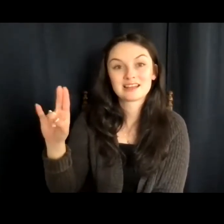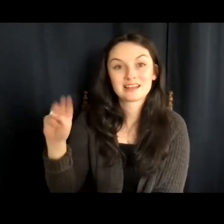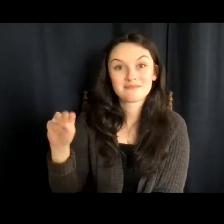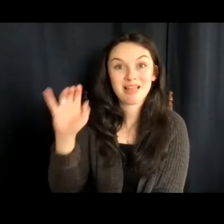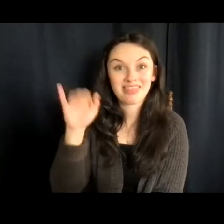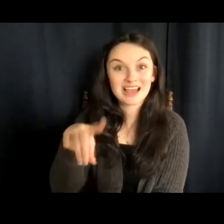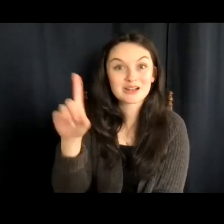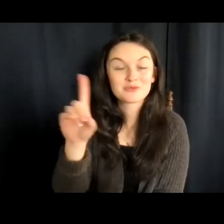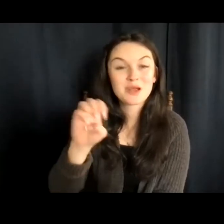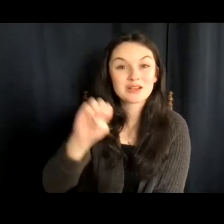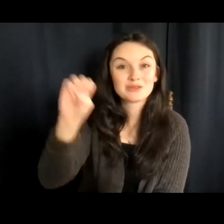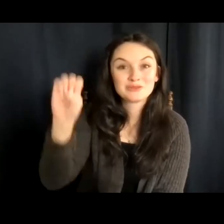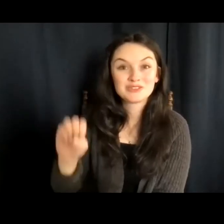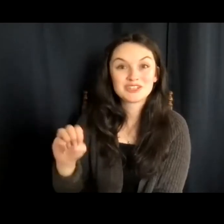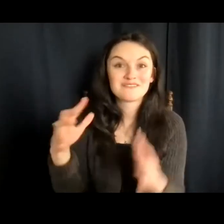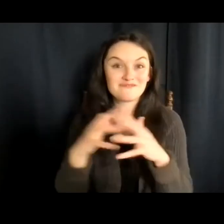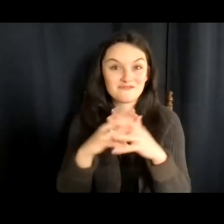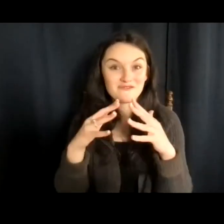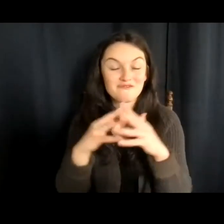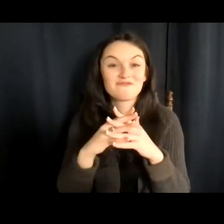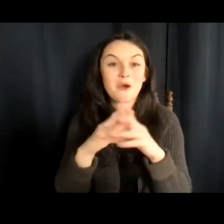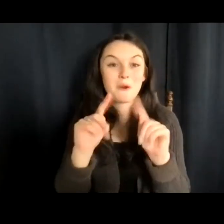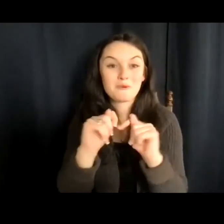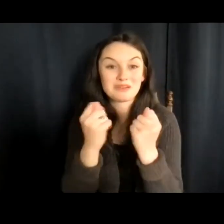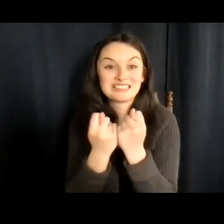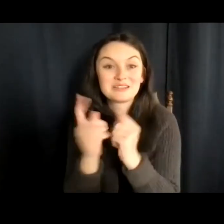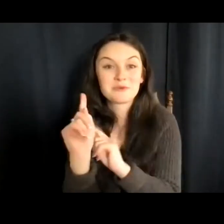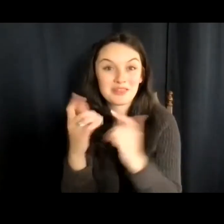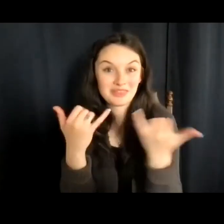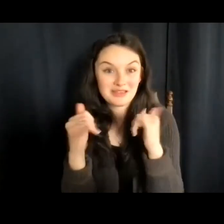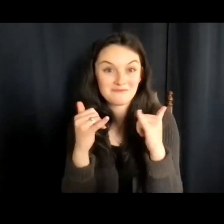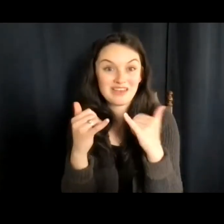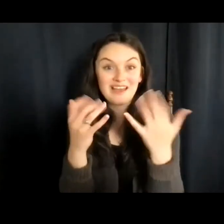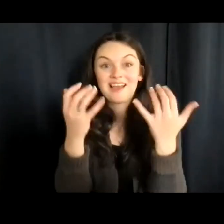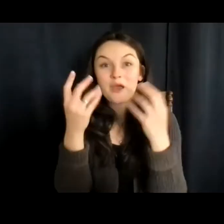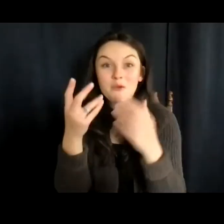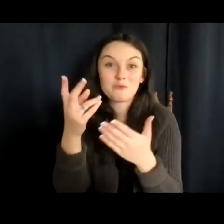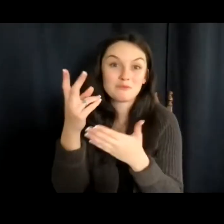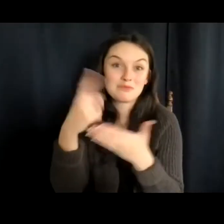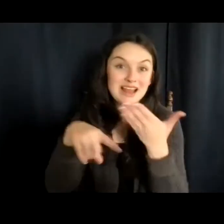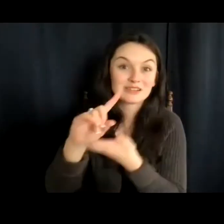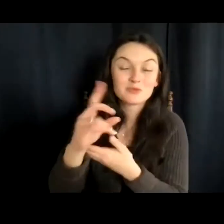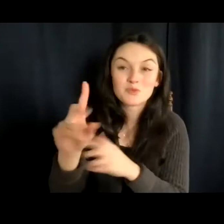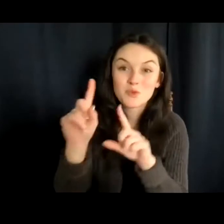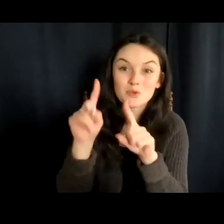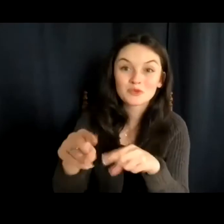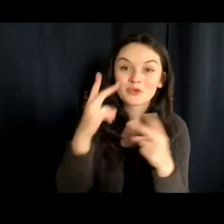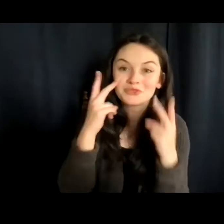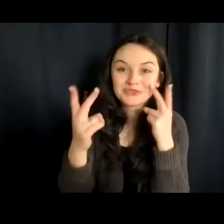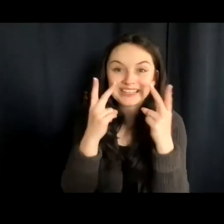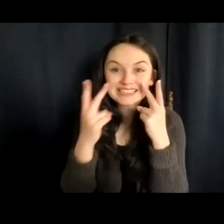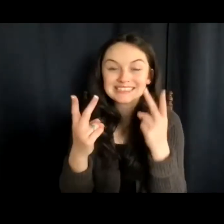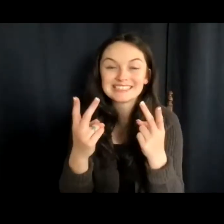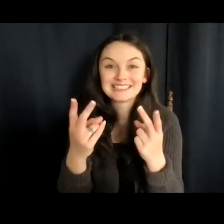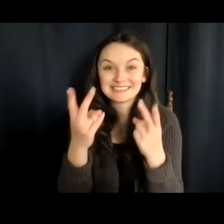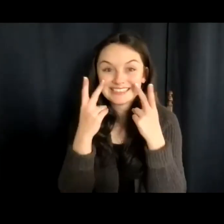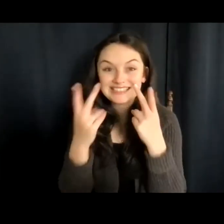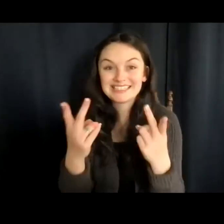team where they play football, and we get to go and visit there next week. I'm totally excited about that.